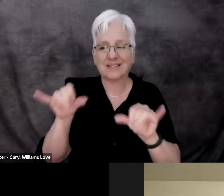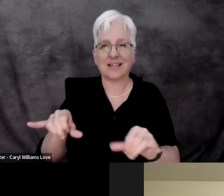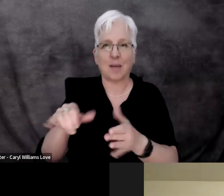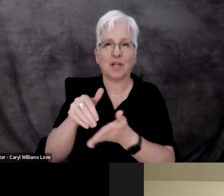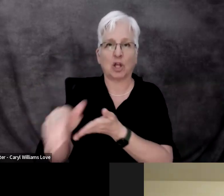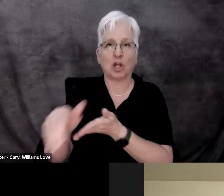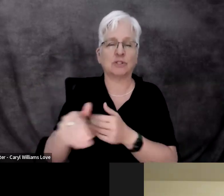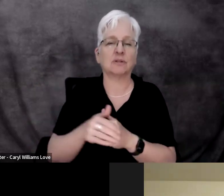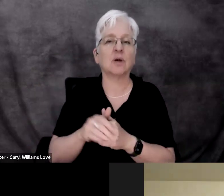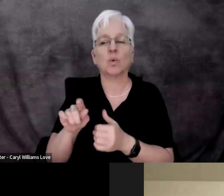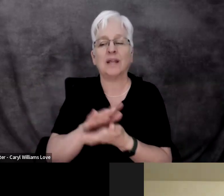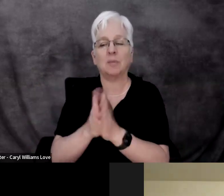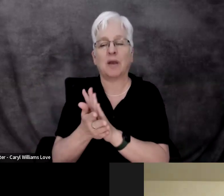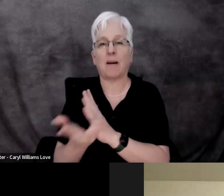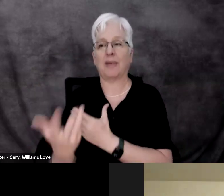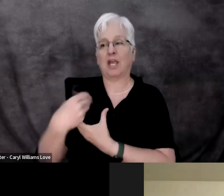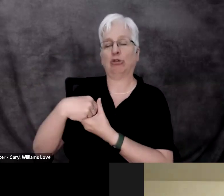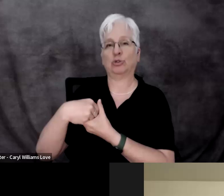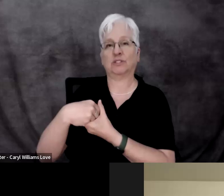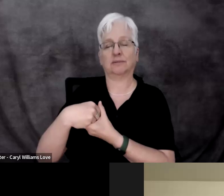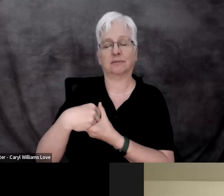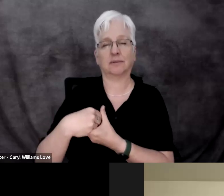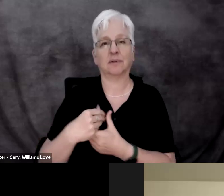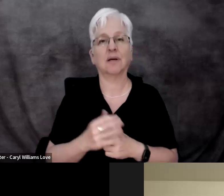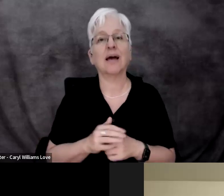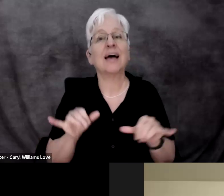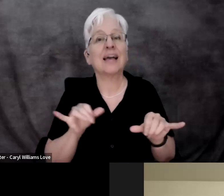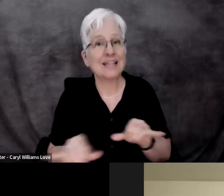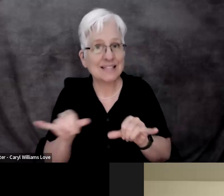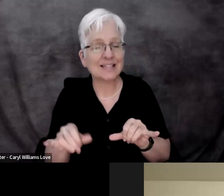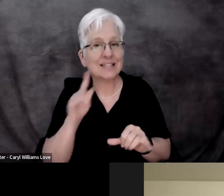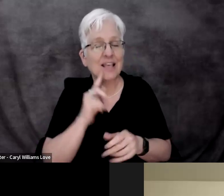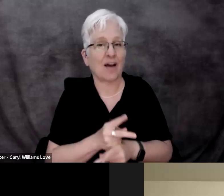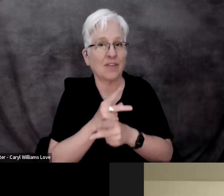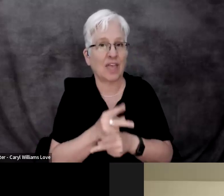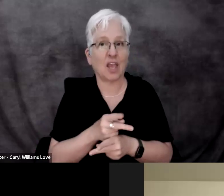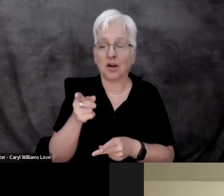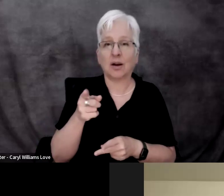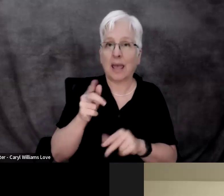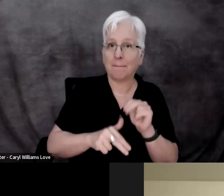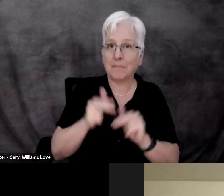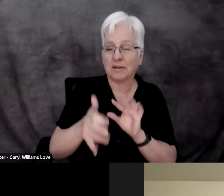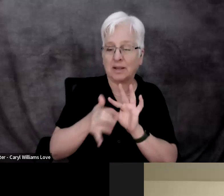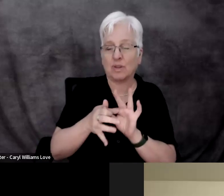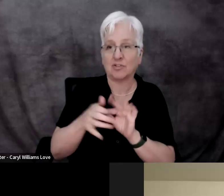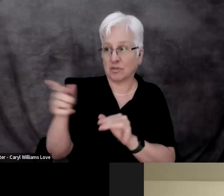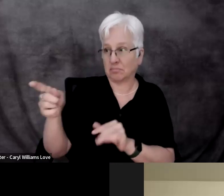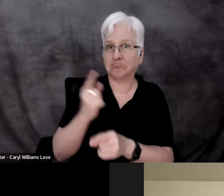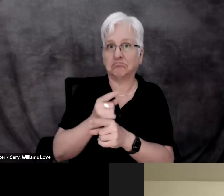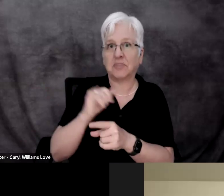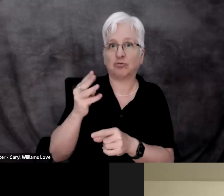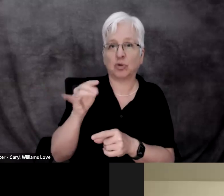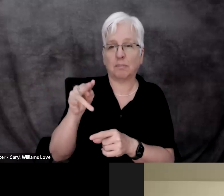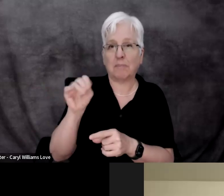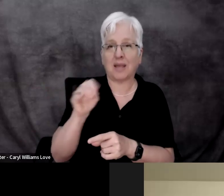bit more inclusion. The consistency of care that Jermaine just mentioned around this building relationships with workforce issues. You